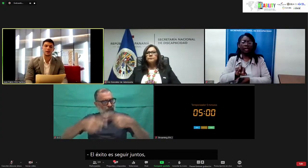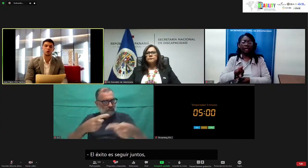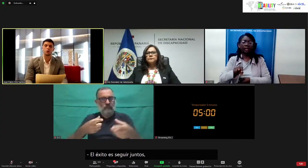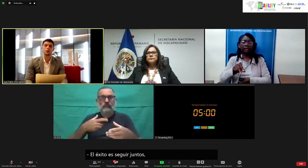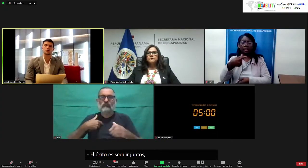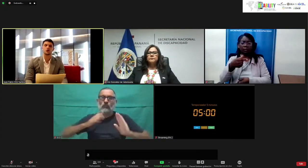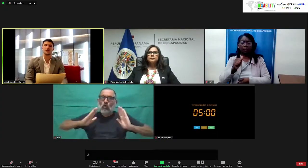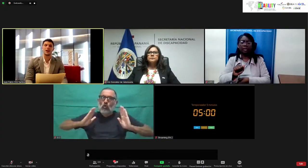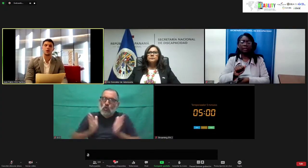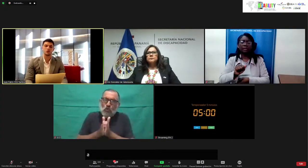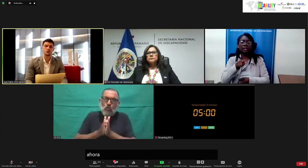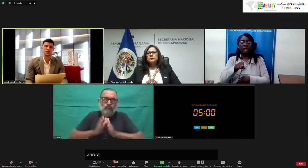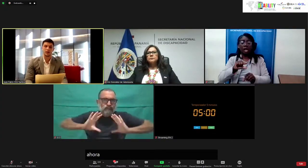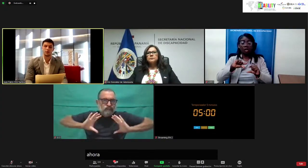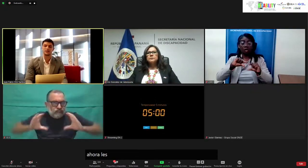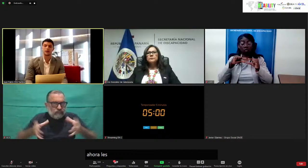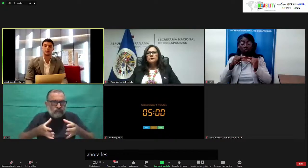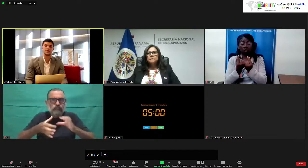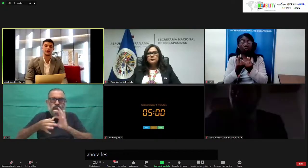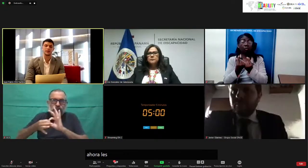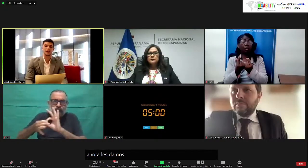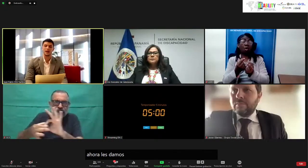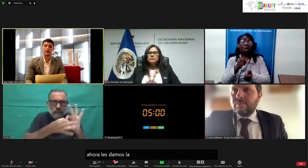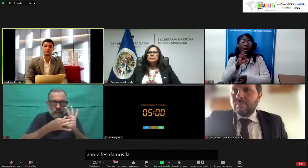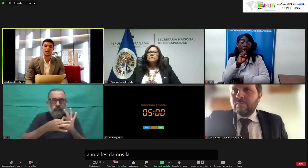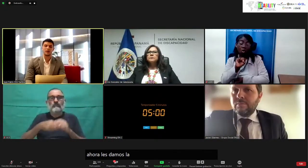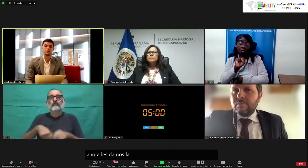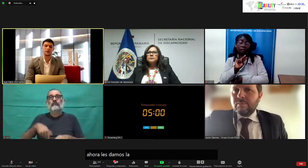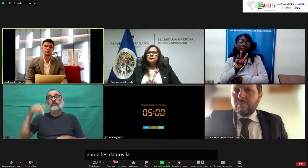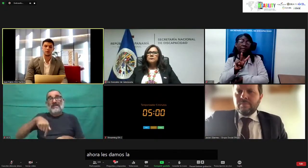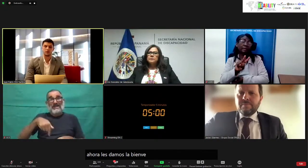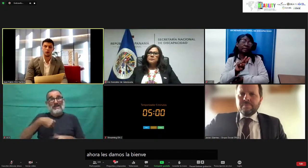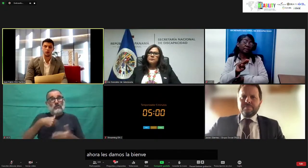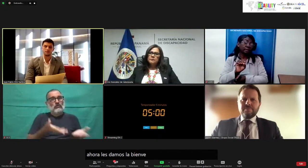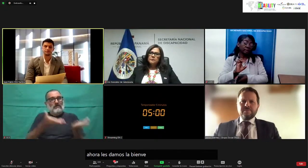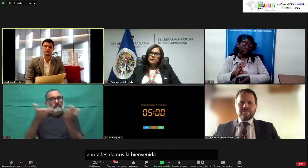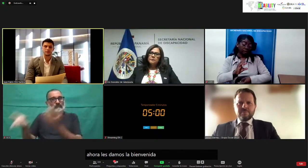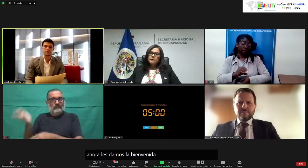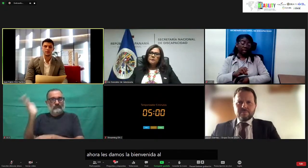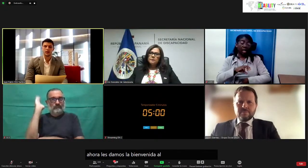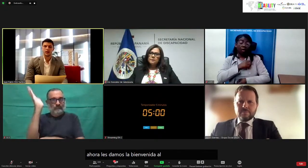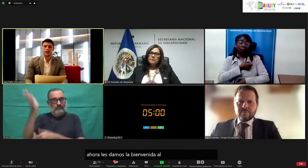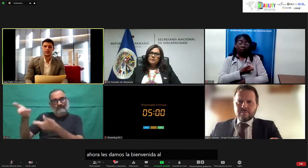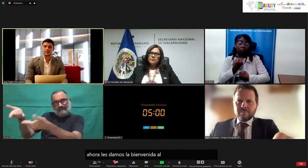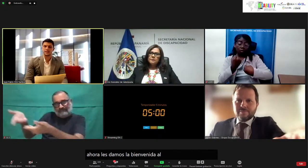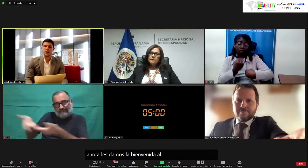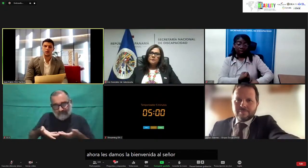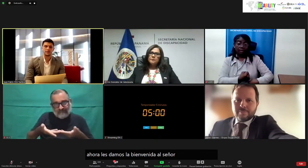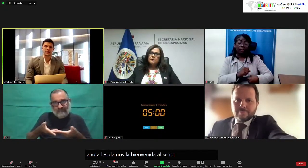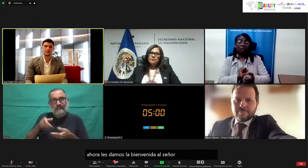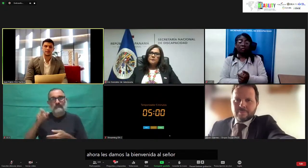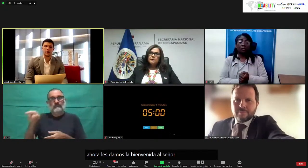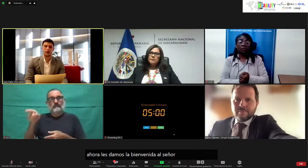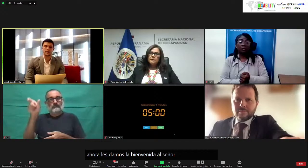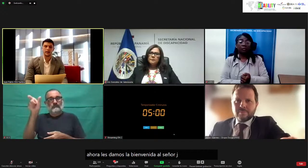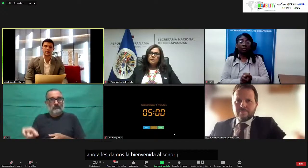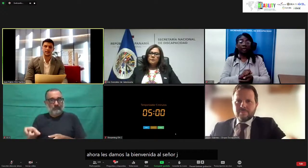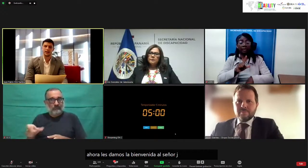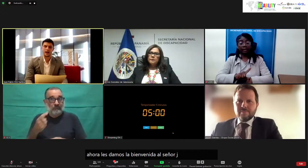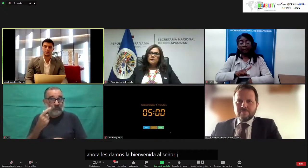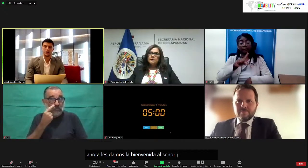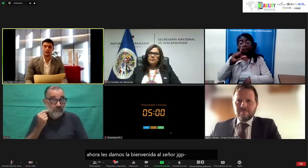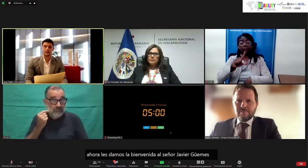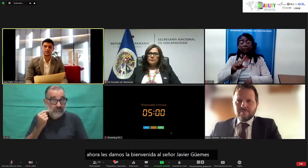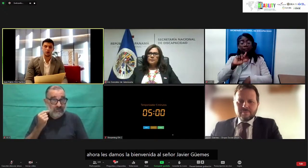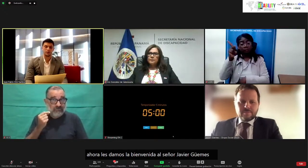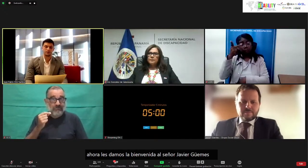javier yenis director of the foreign affairs of grupo ansa and by vp of fall foundation